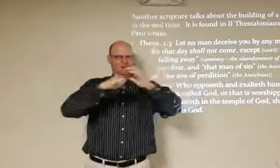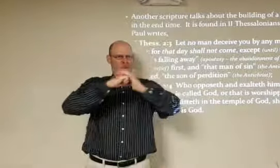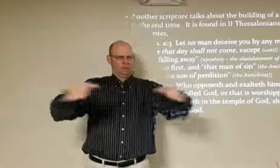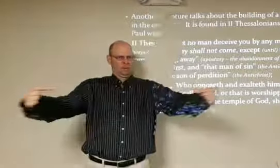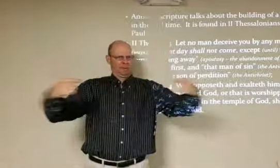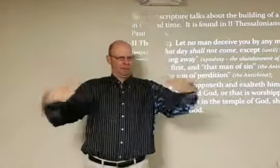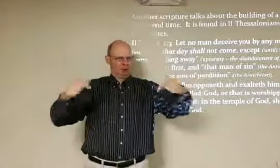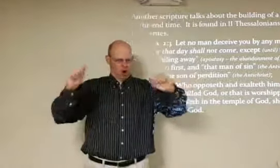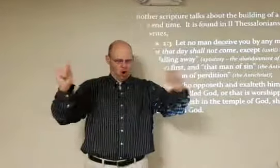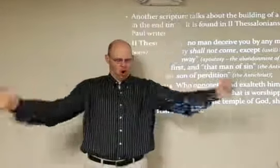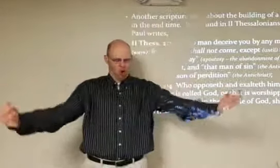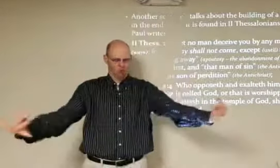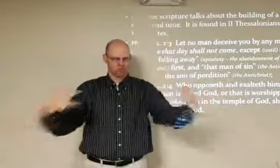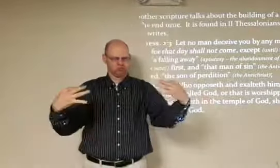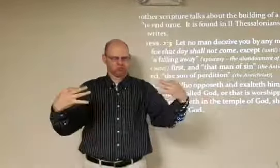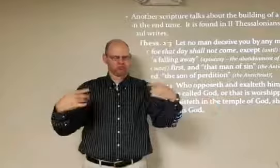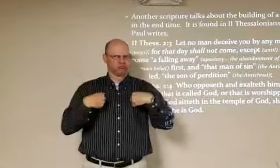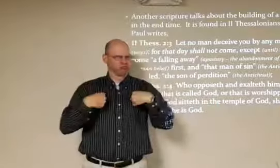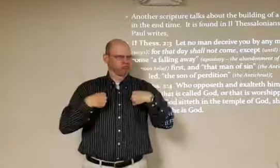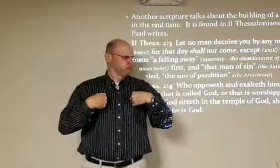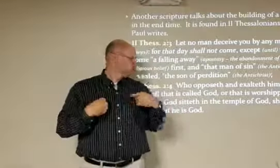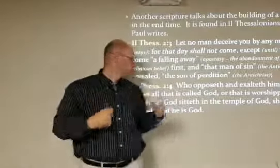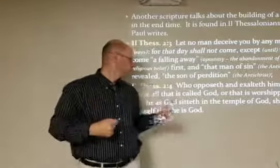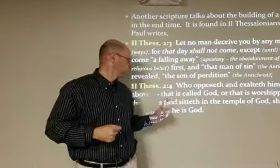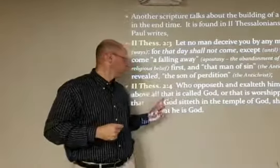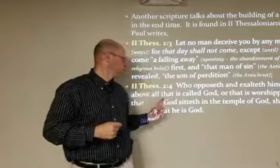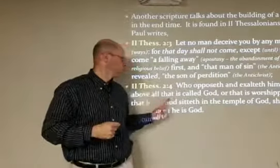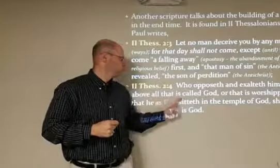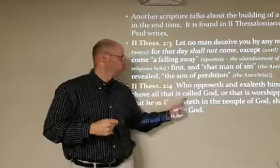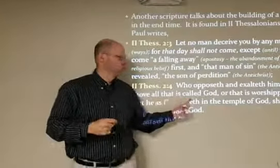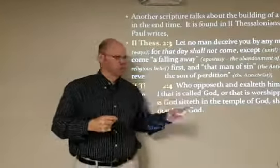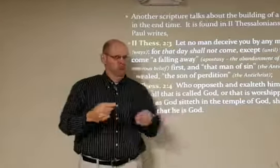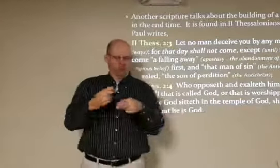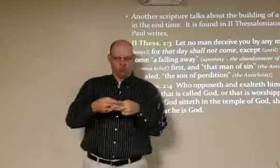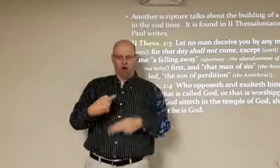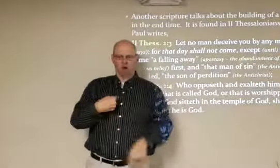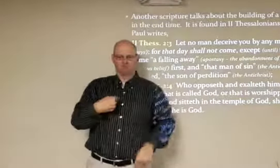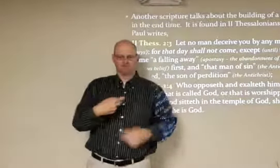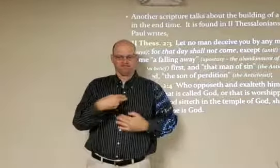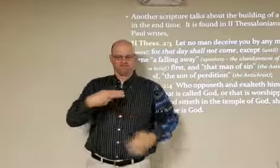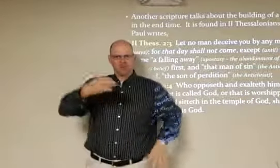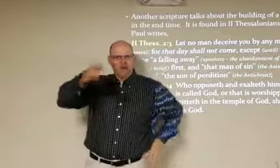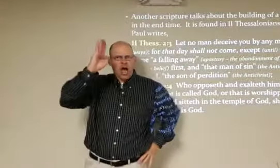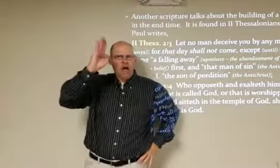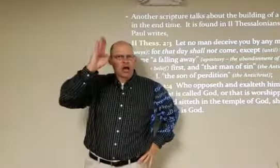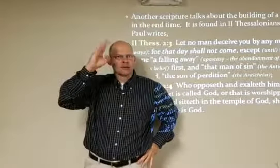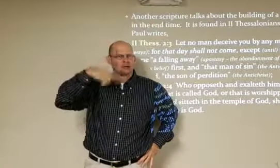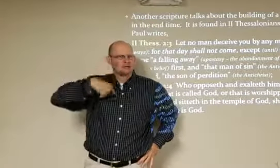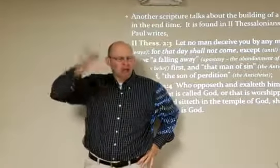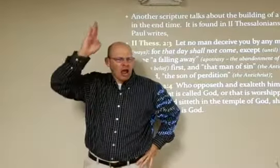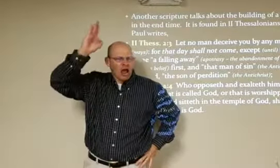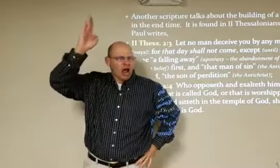He's going to say, "Look at me. I'm the one you worship. I'm God. Call me God."